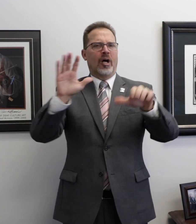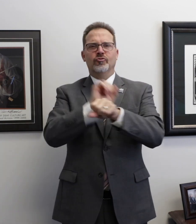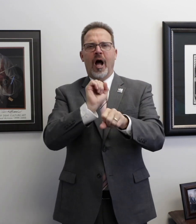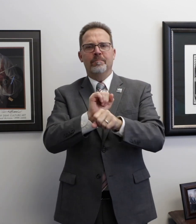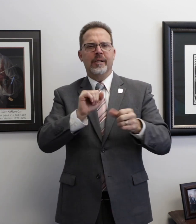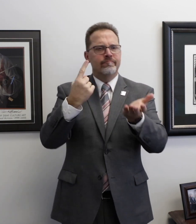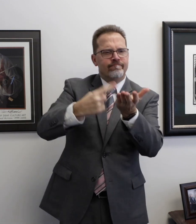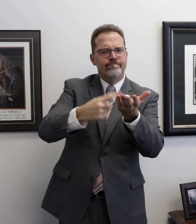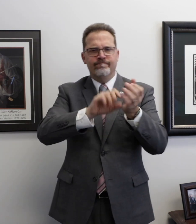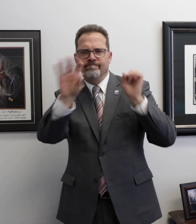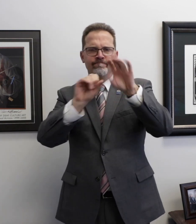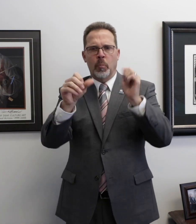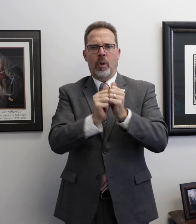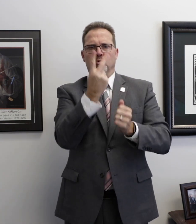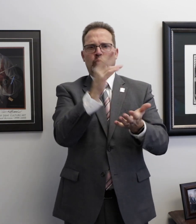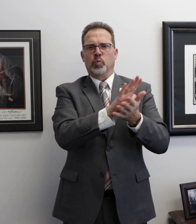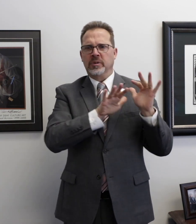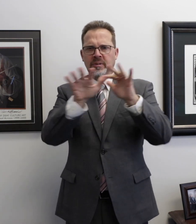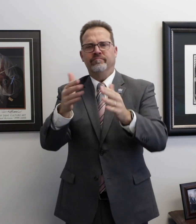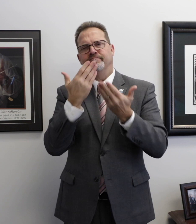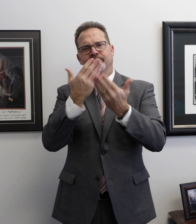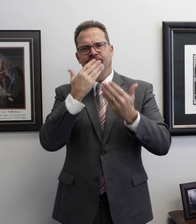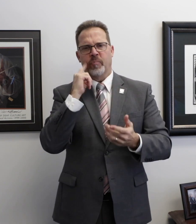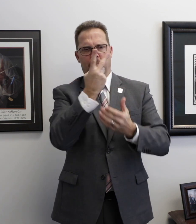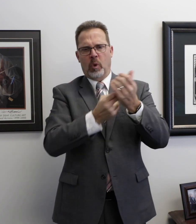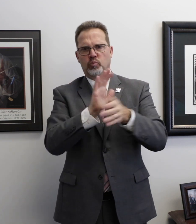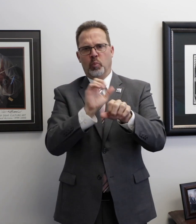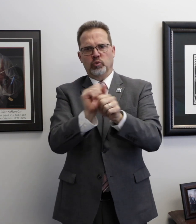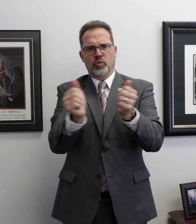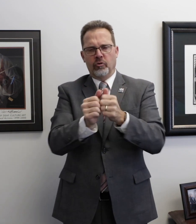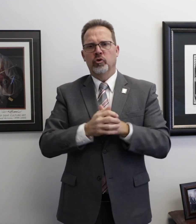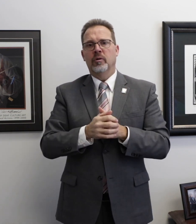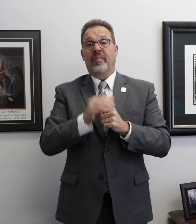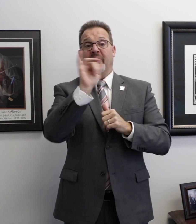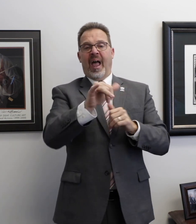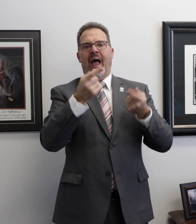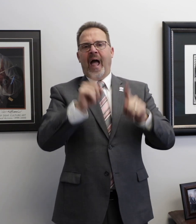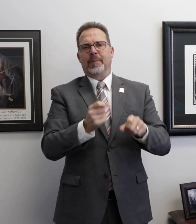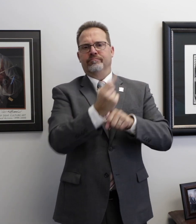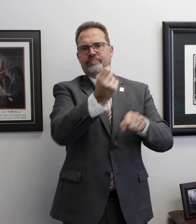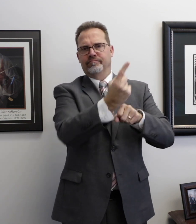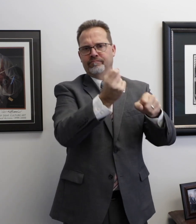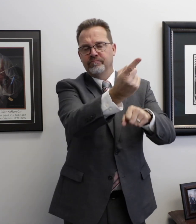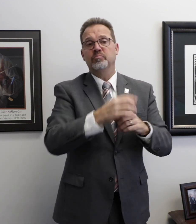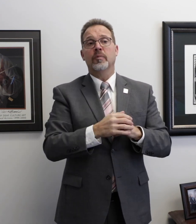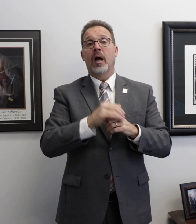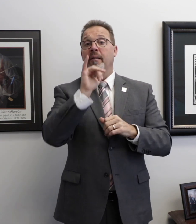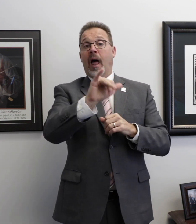well. We're able to share a lot of good information for them to know. This, of course, is an annual event in support of a